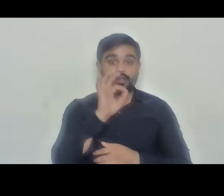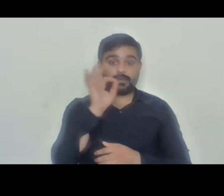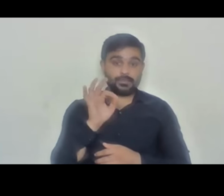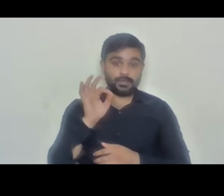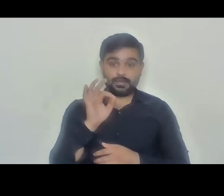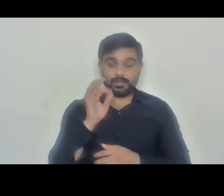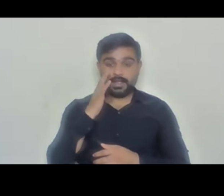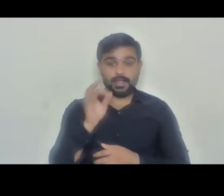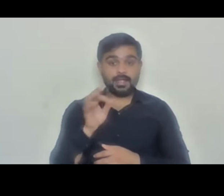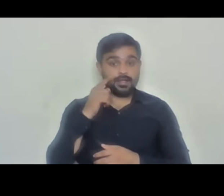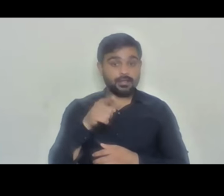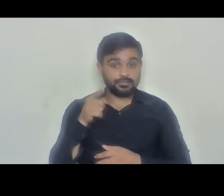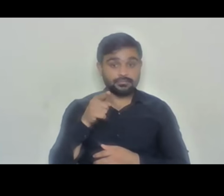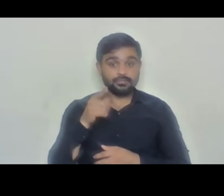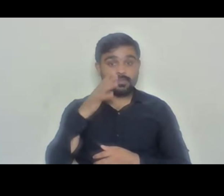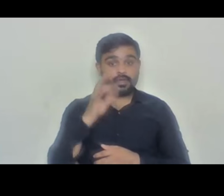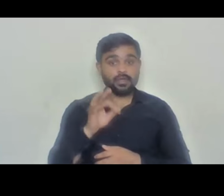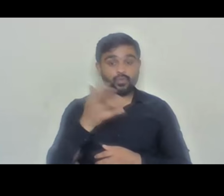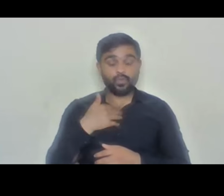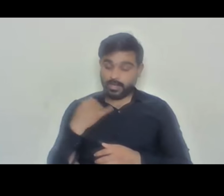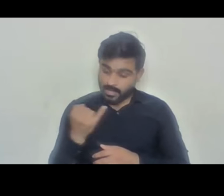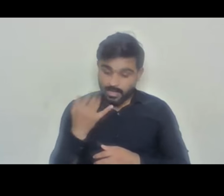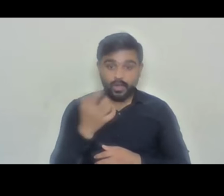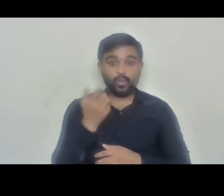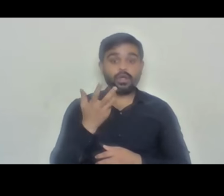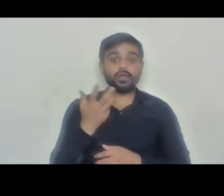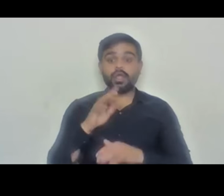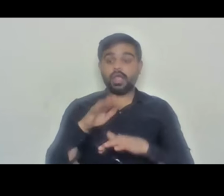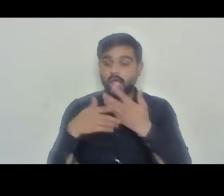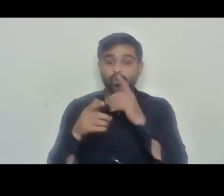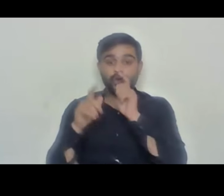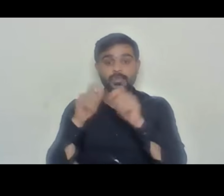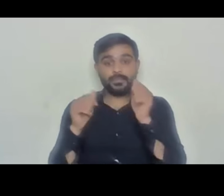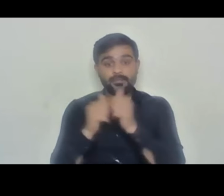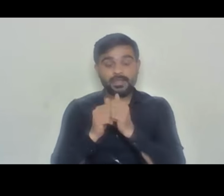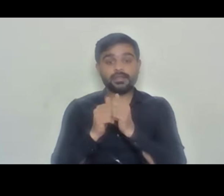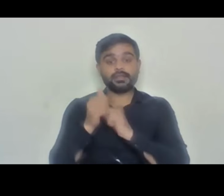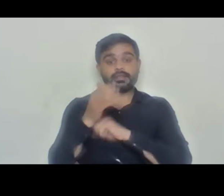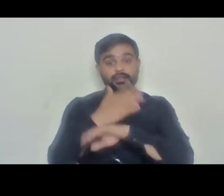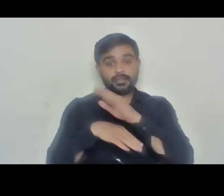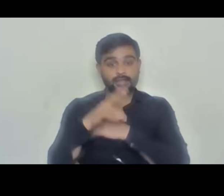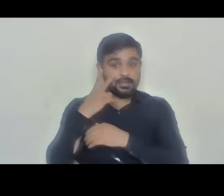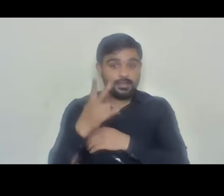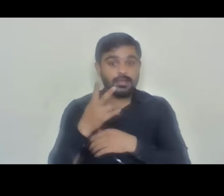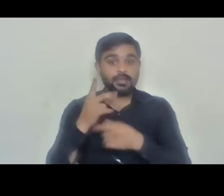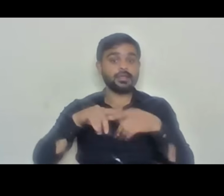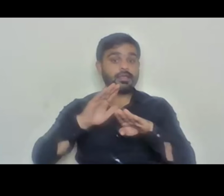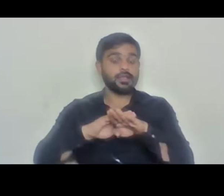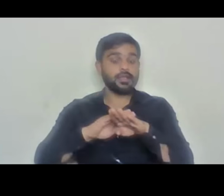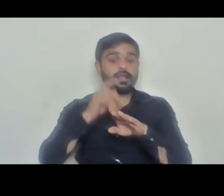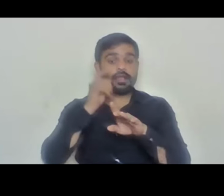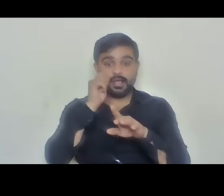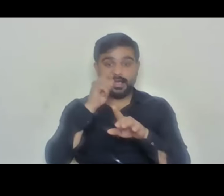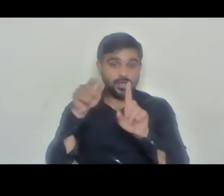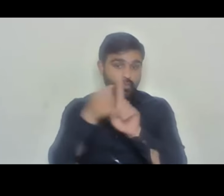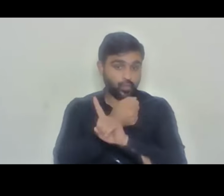Not important. It is important what you found about how people with disability see or experience gendered violence.